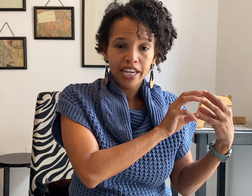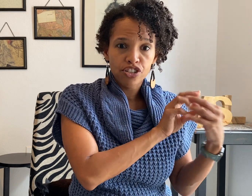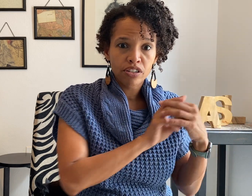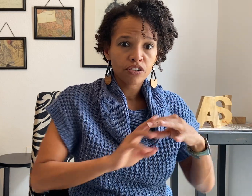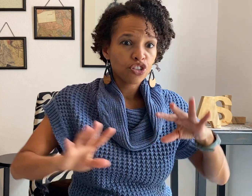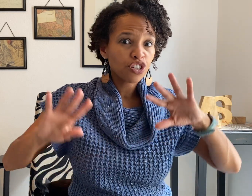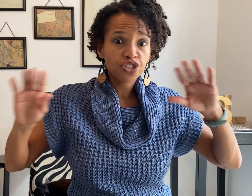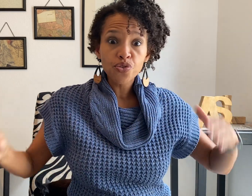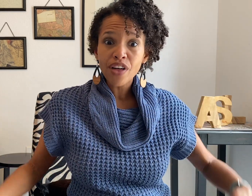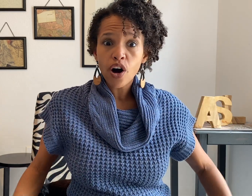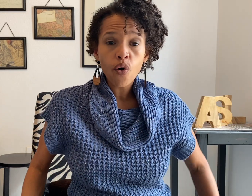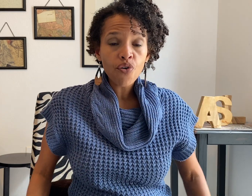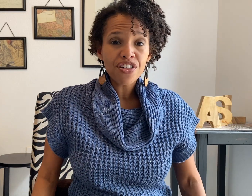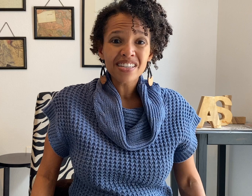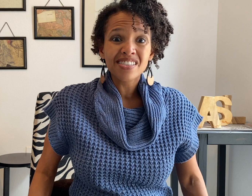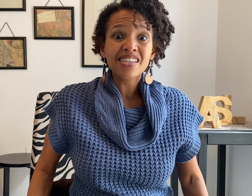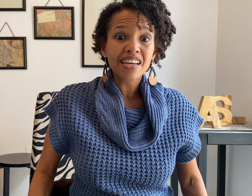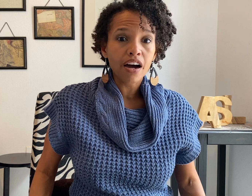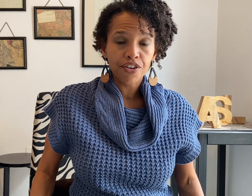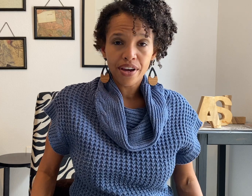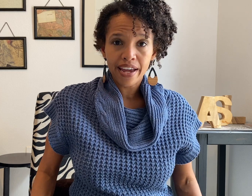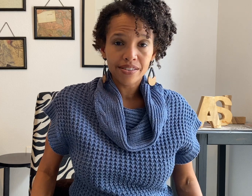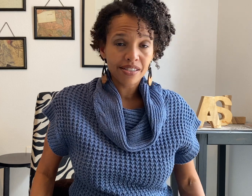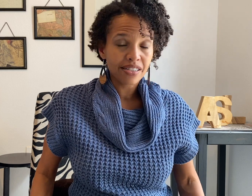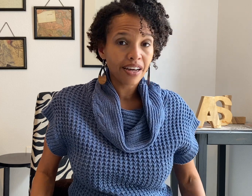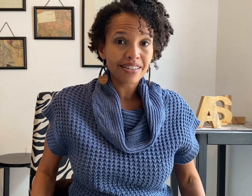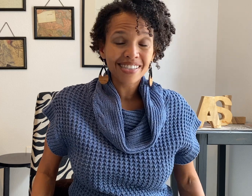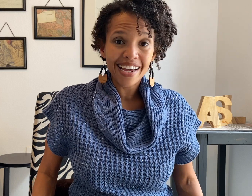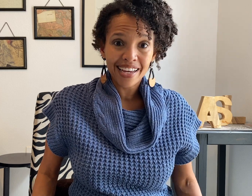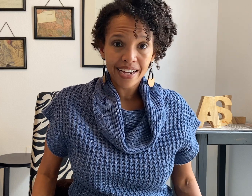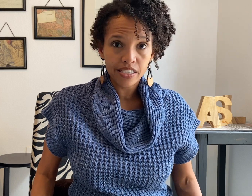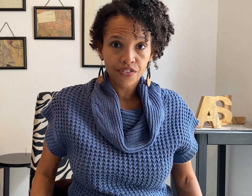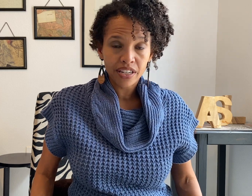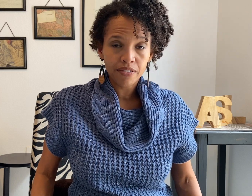interpretation. You can do that whole thing sitting on your hands. This is not a signing activity.